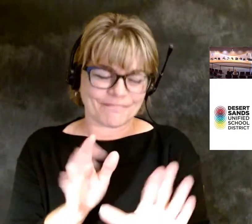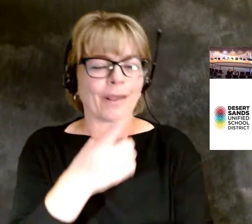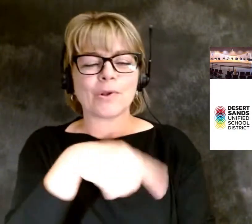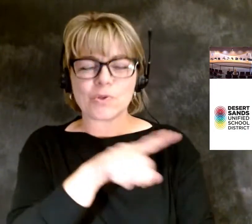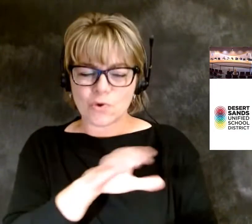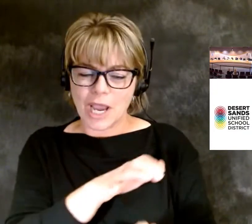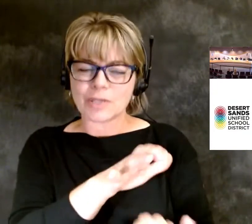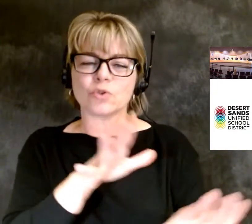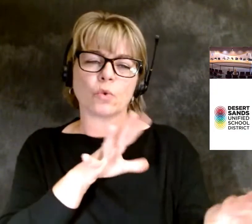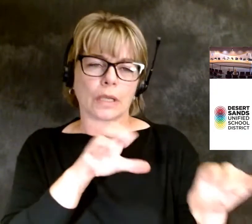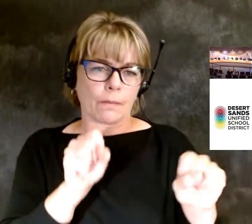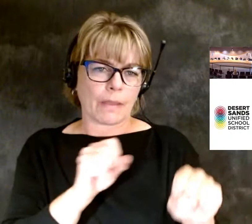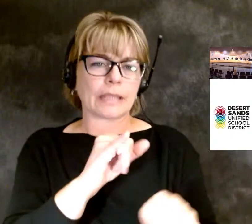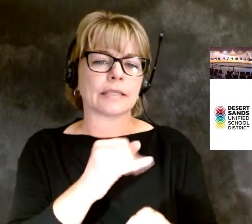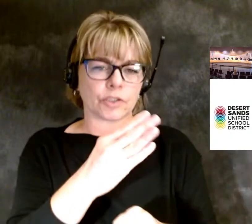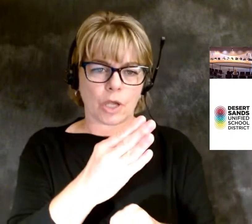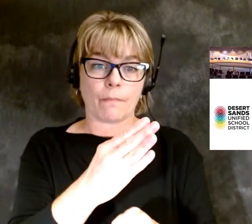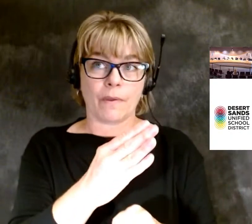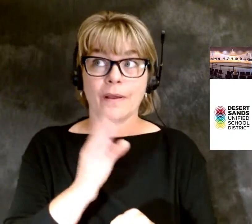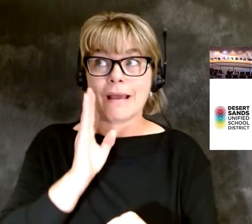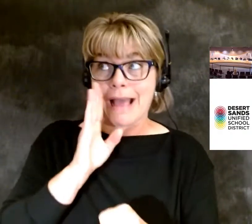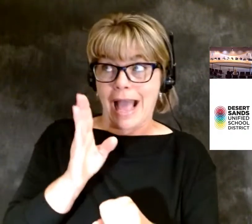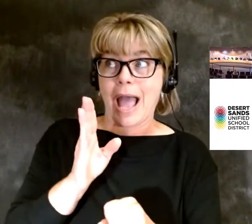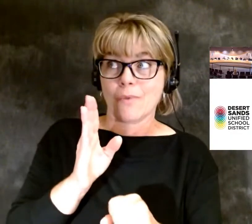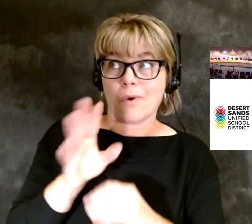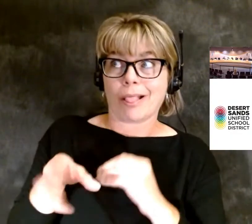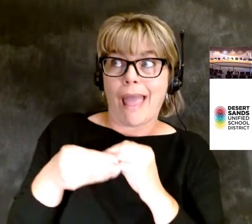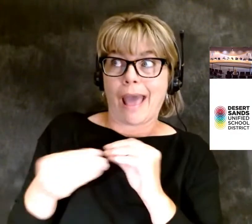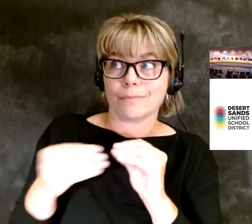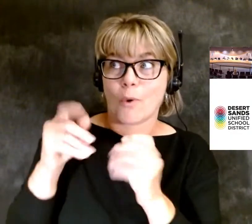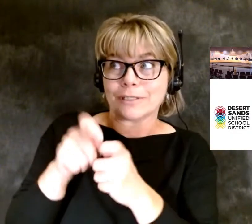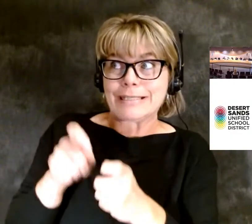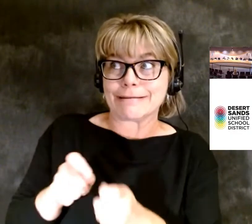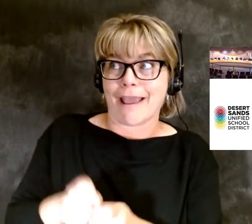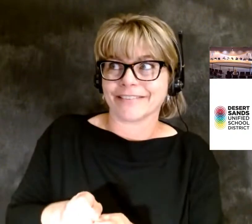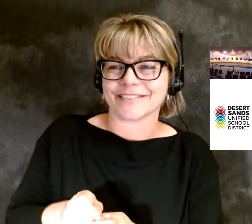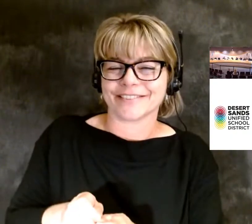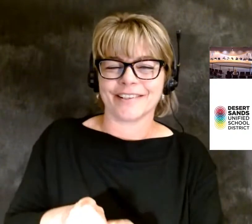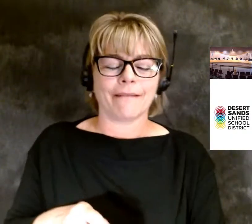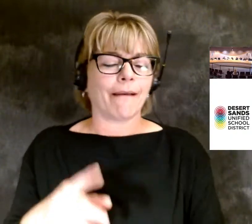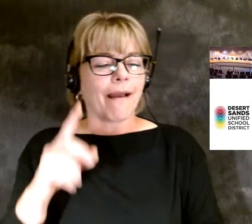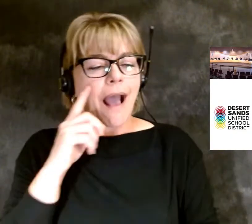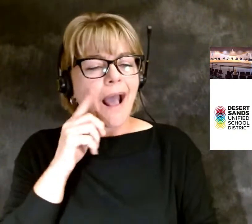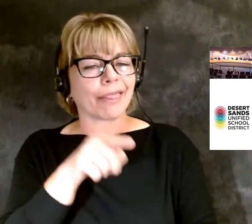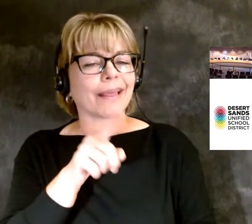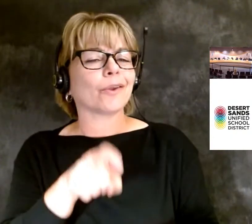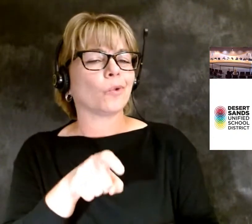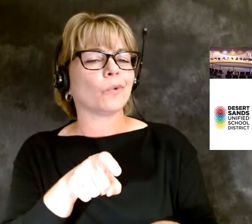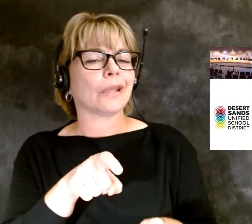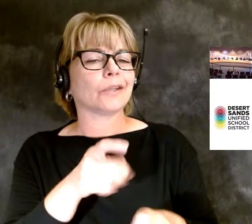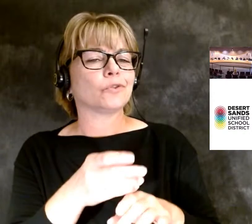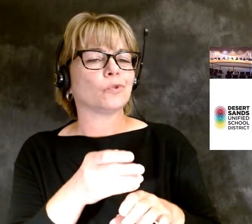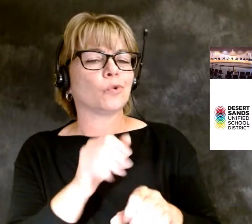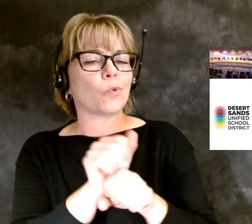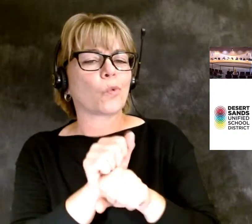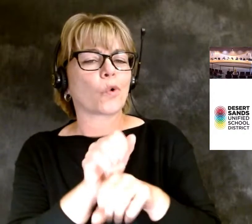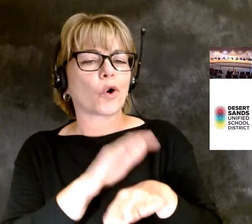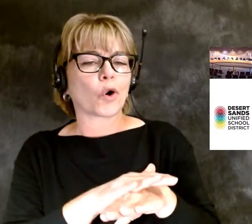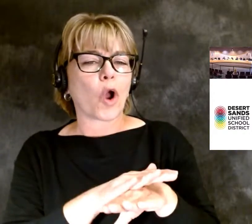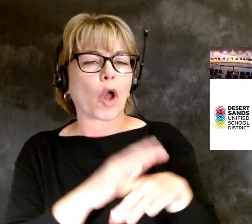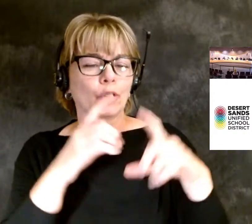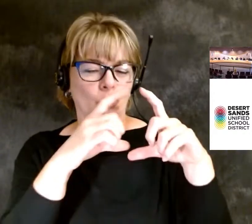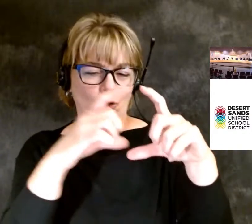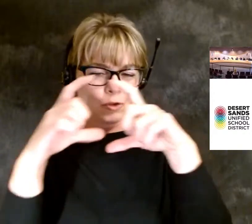job. I will make more detail. But I think you need to work on your little circle graphs there,